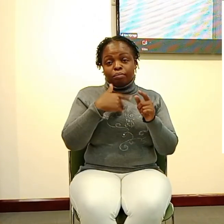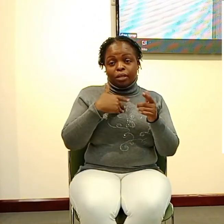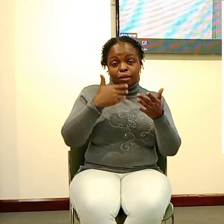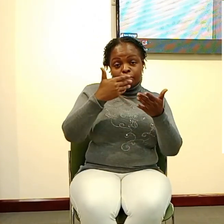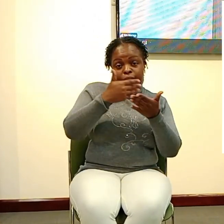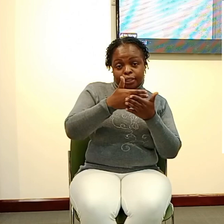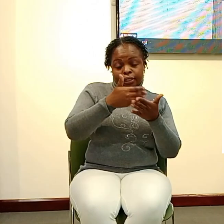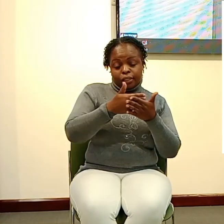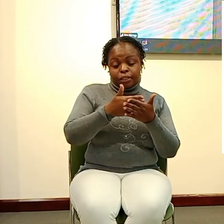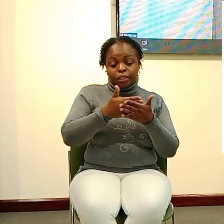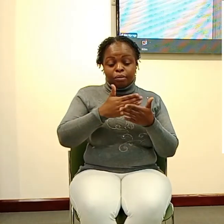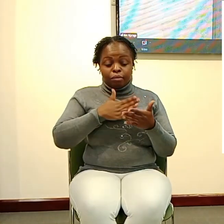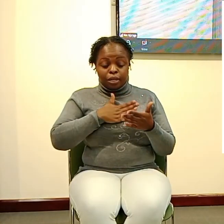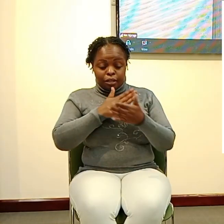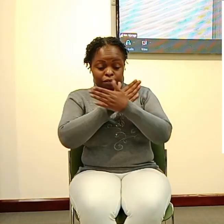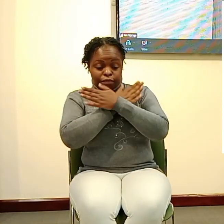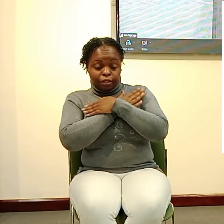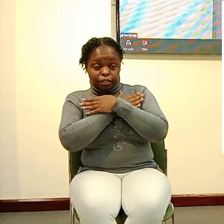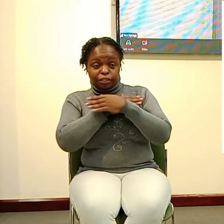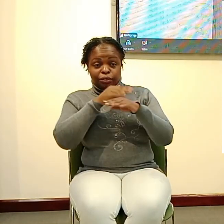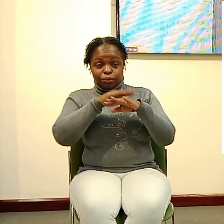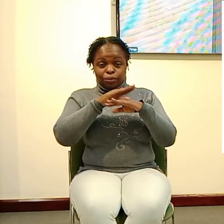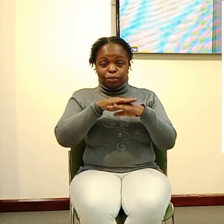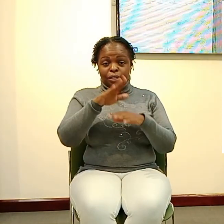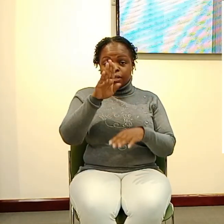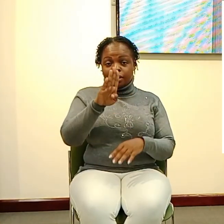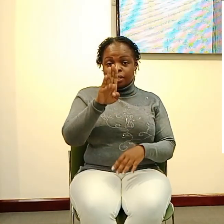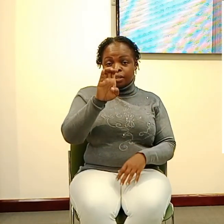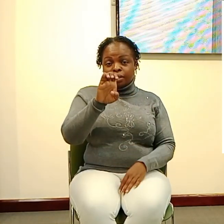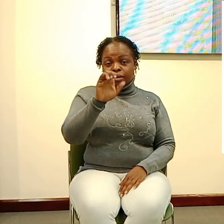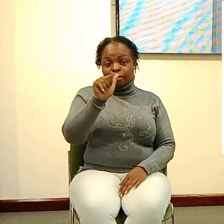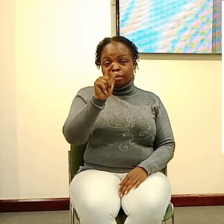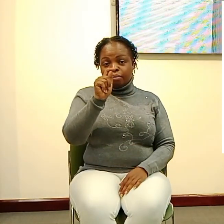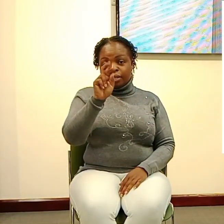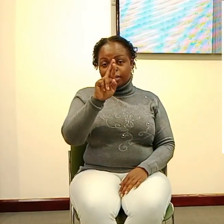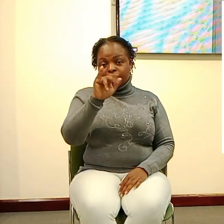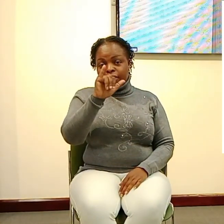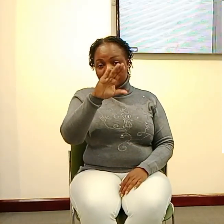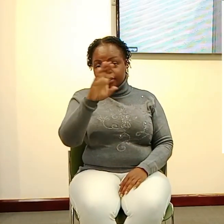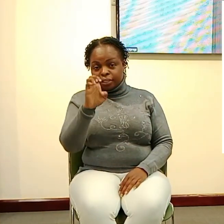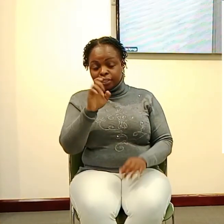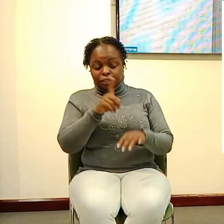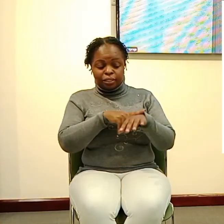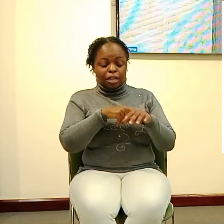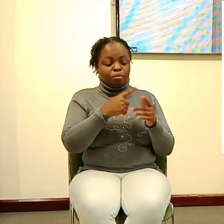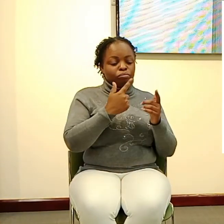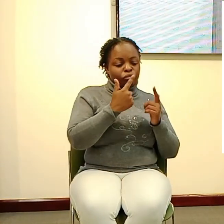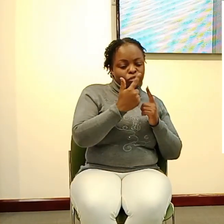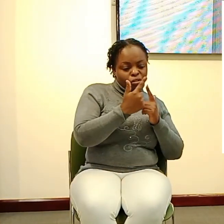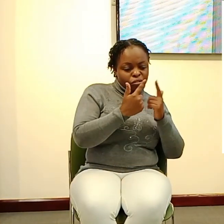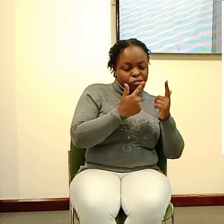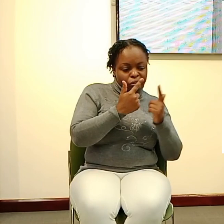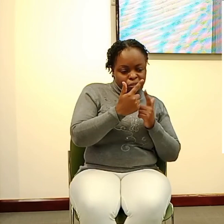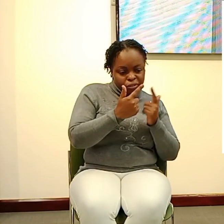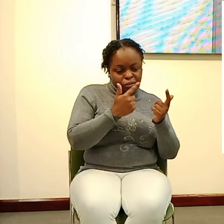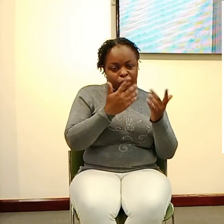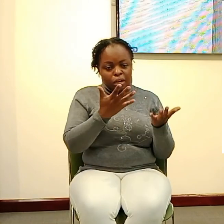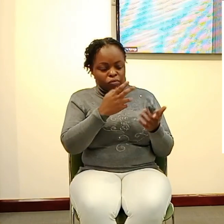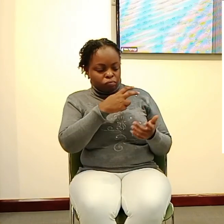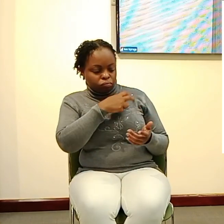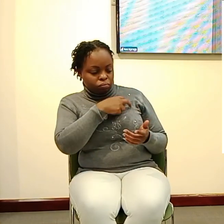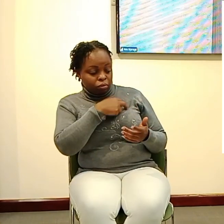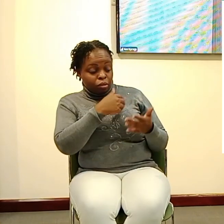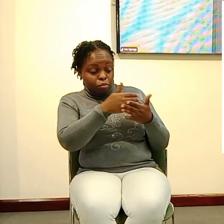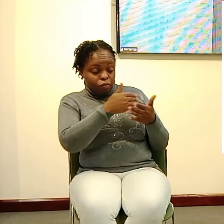appreciate also my good friend, Beatrice. When Beatrice was talking about how when she was doing consulting,